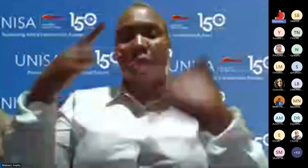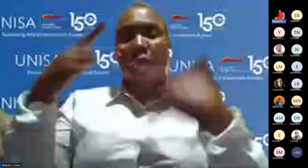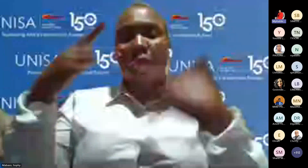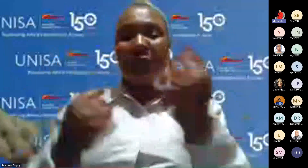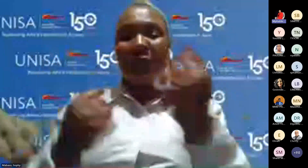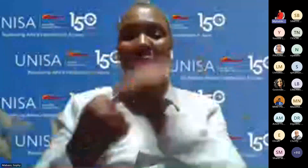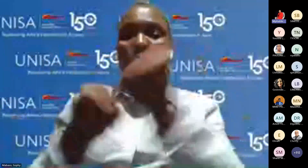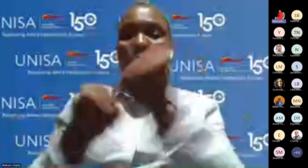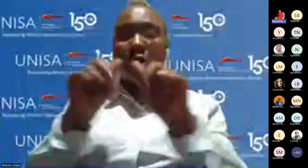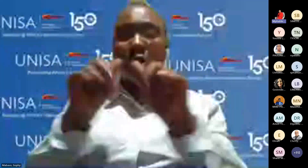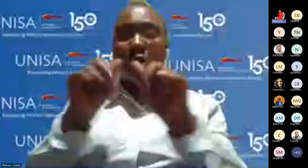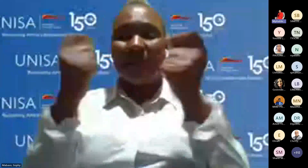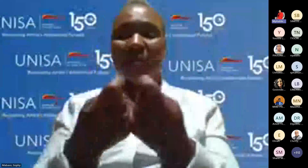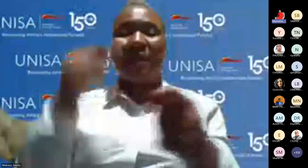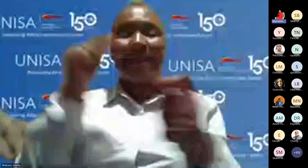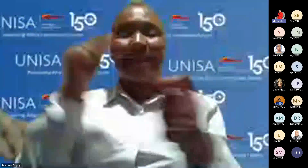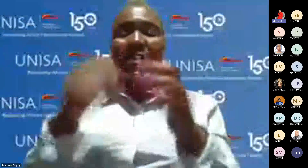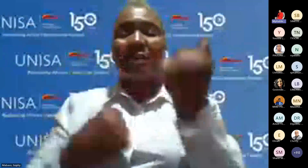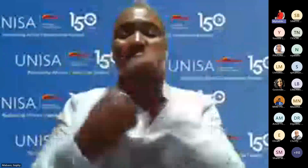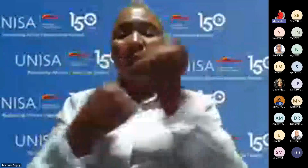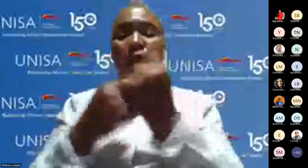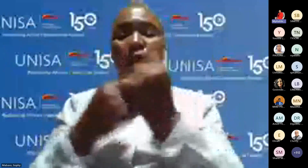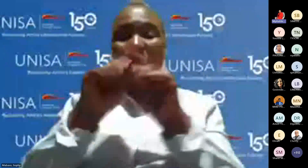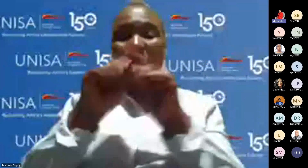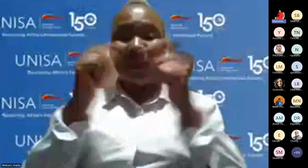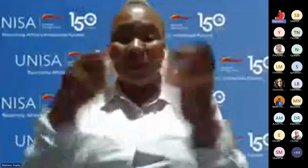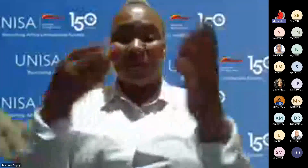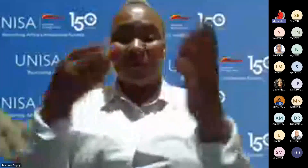teams. These support teams are